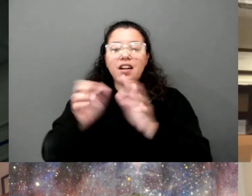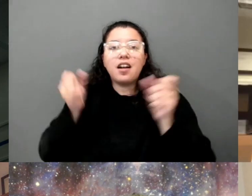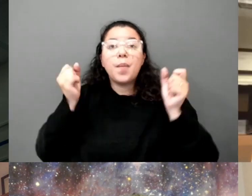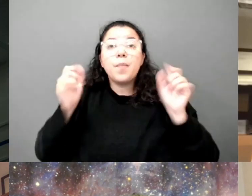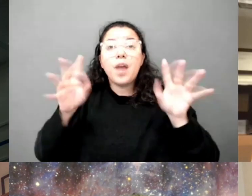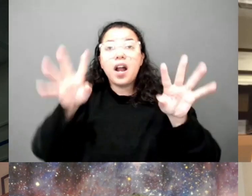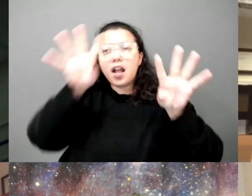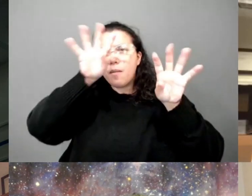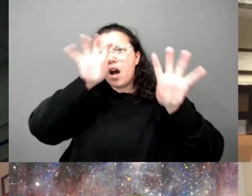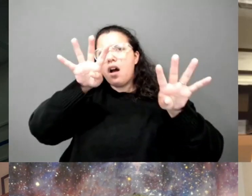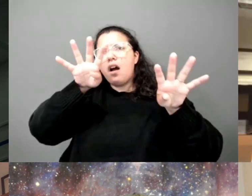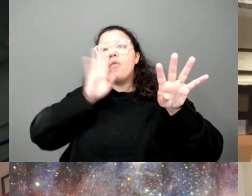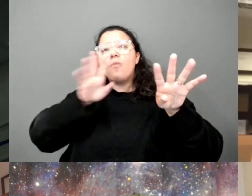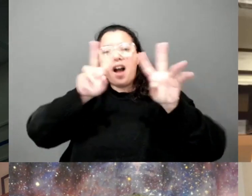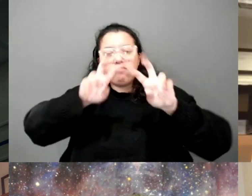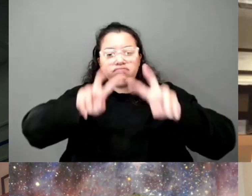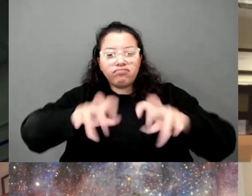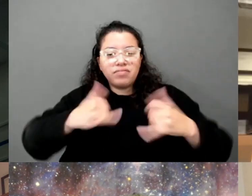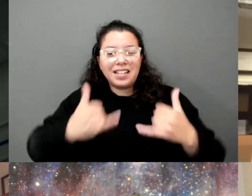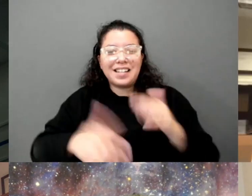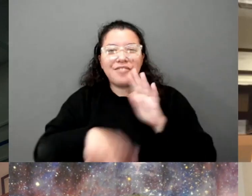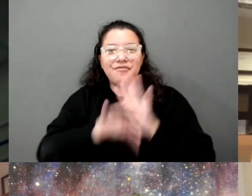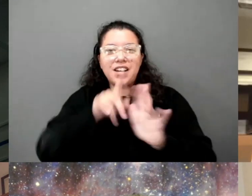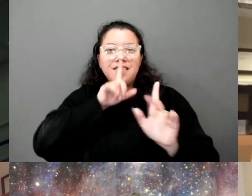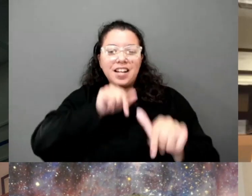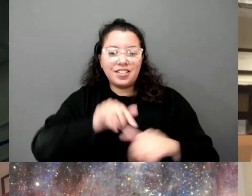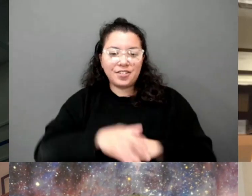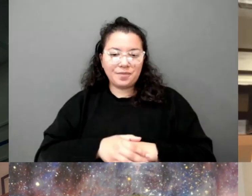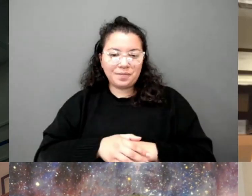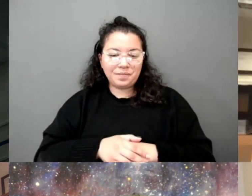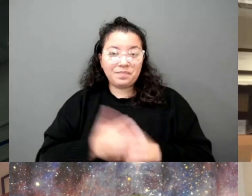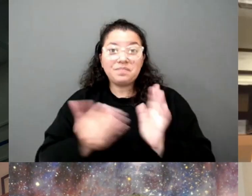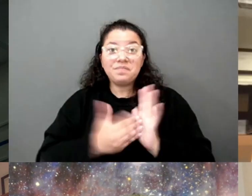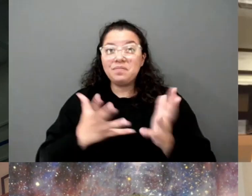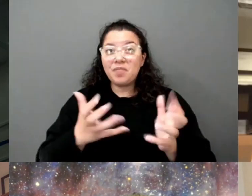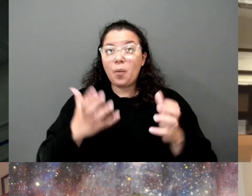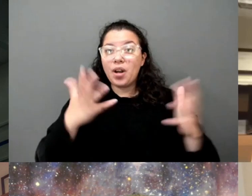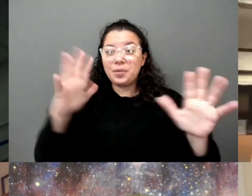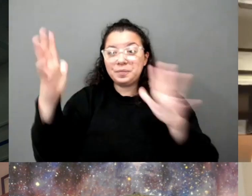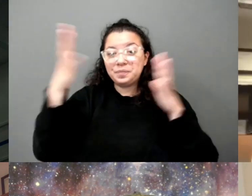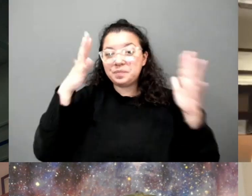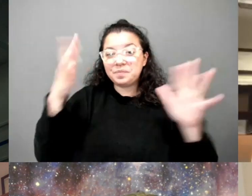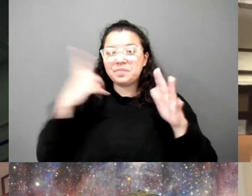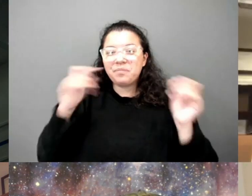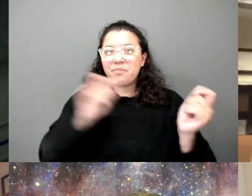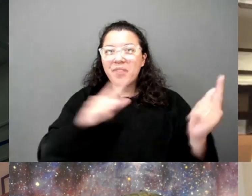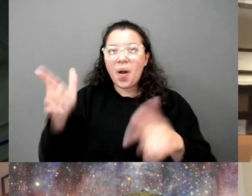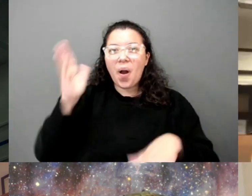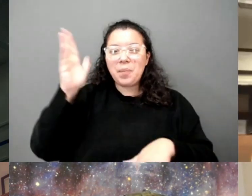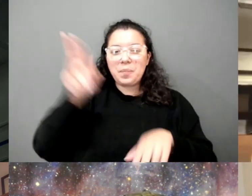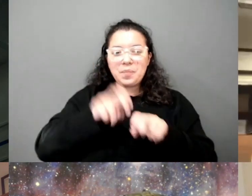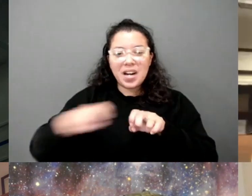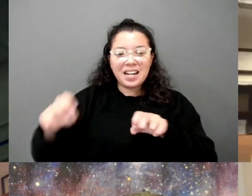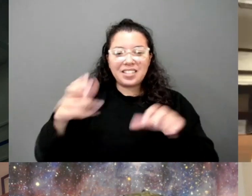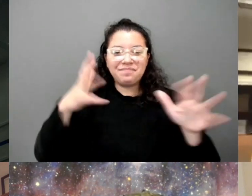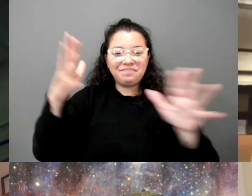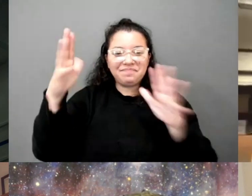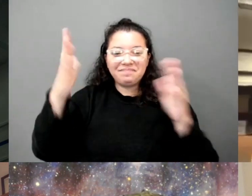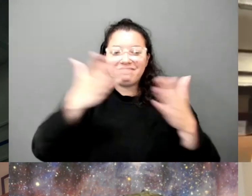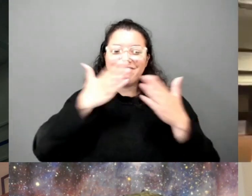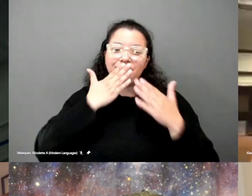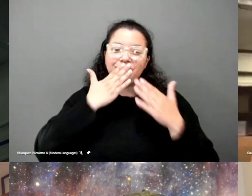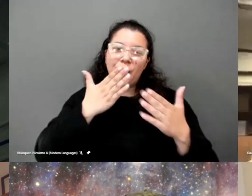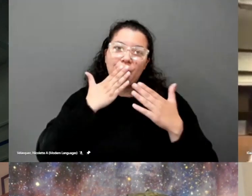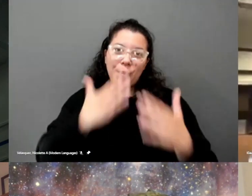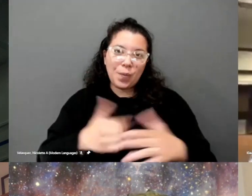these questions. So again, I'd like to have a virtual applause for all of our speakers today. Thank you very much for